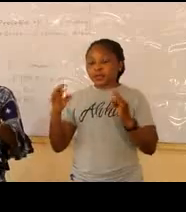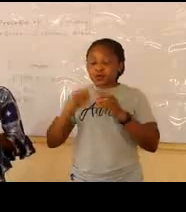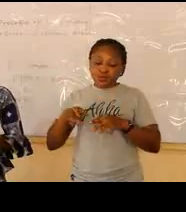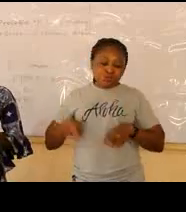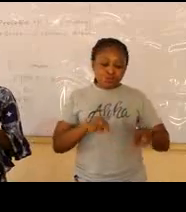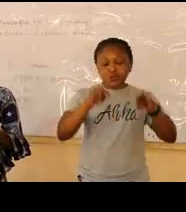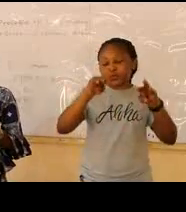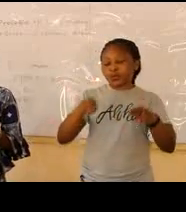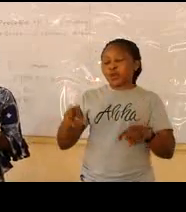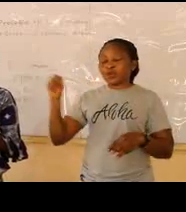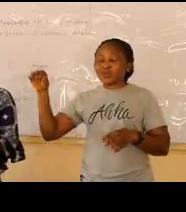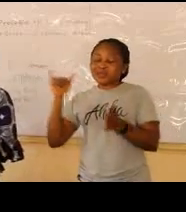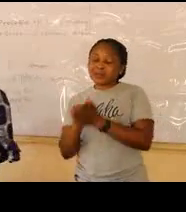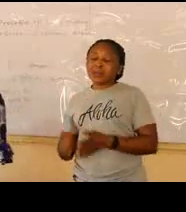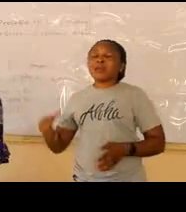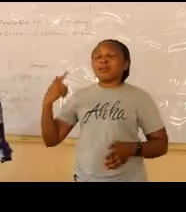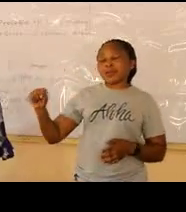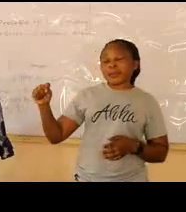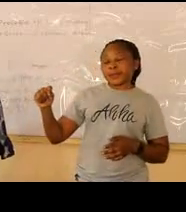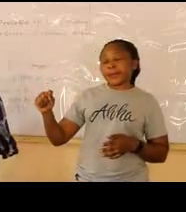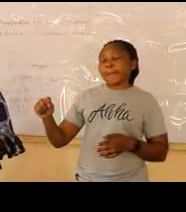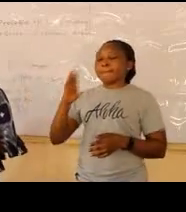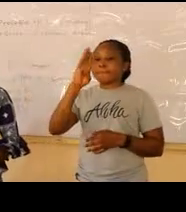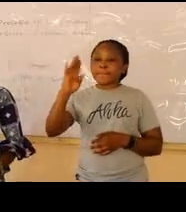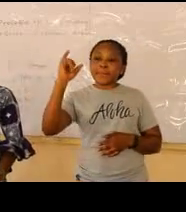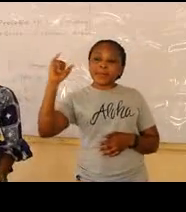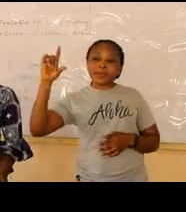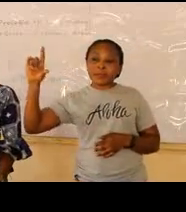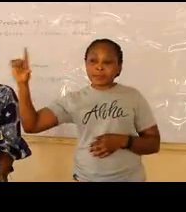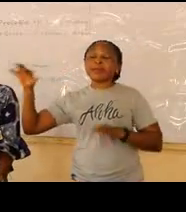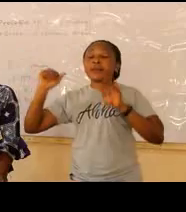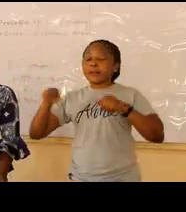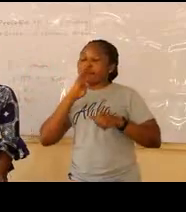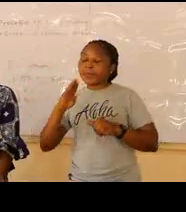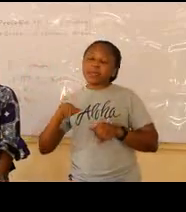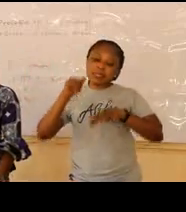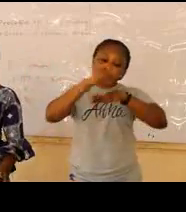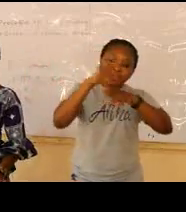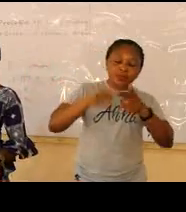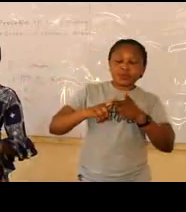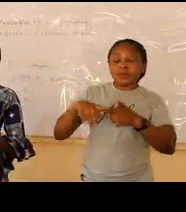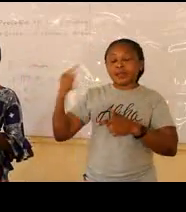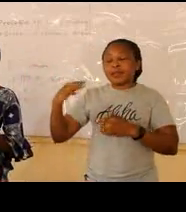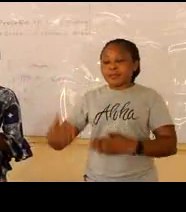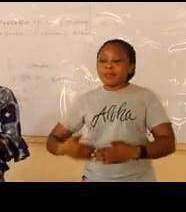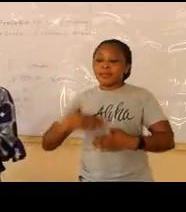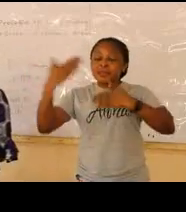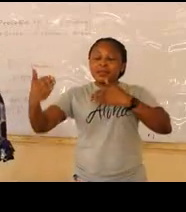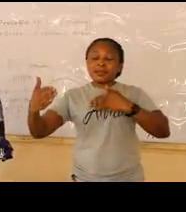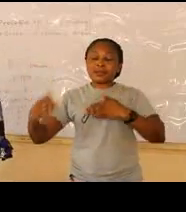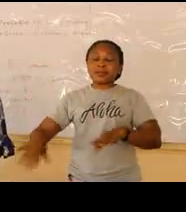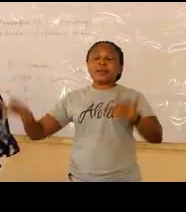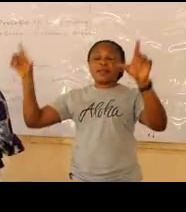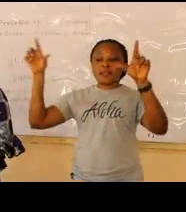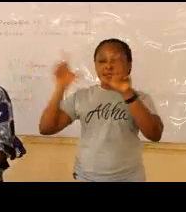move so that the bill can do what? Be sent to the next stage. And then the bill will be what? Sent